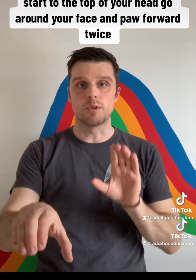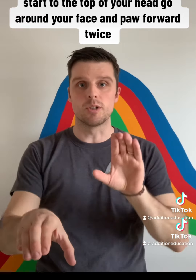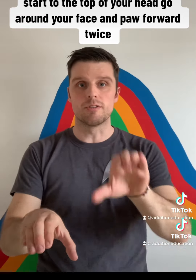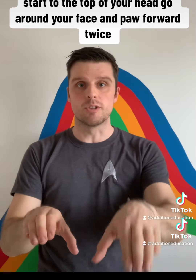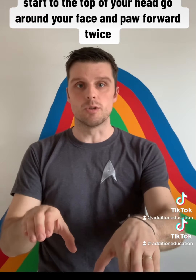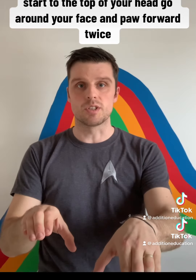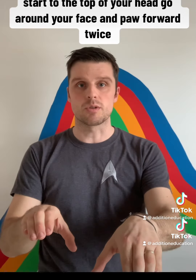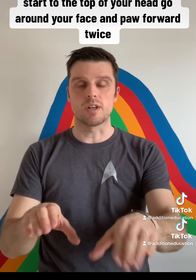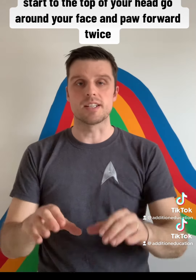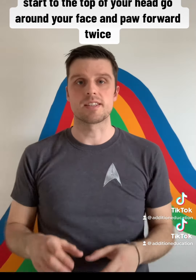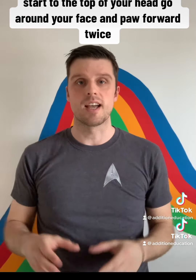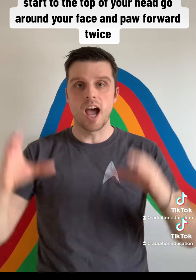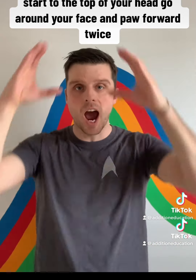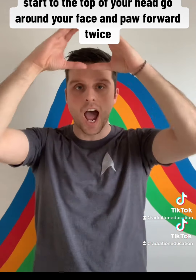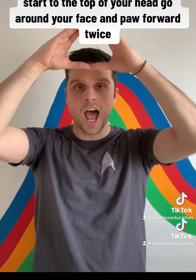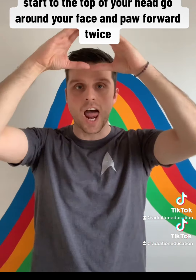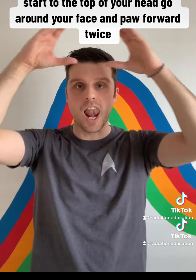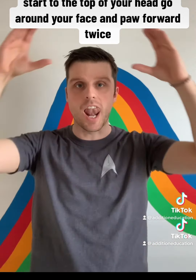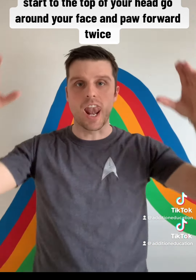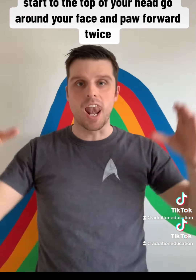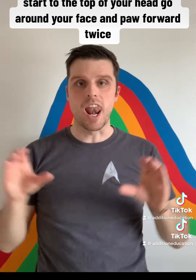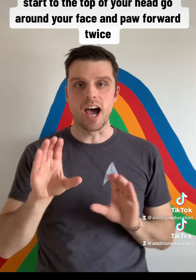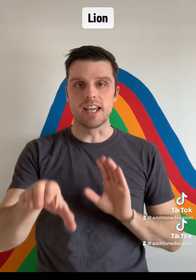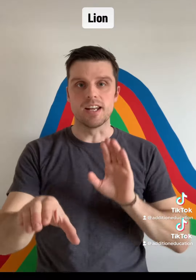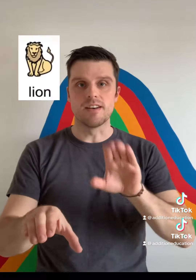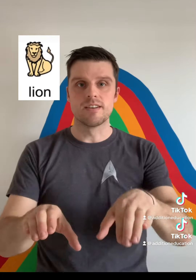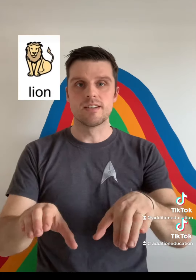pull forward twice. Lion,